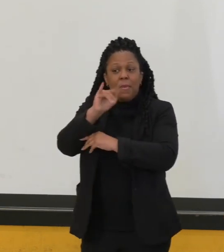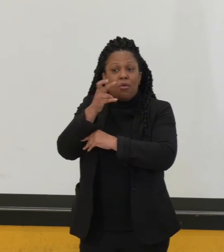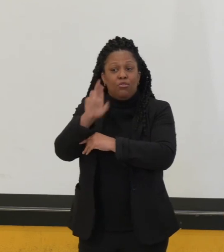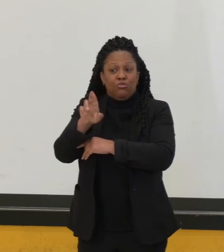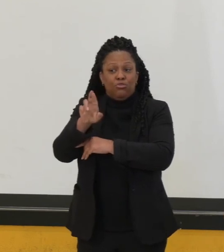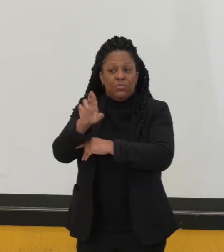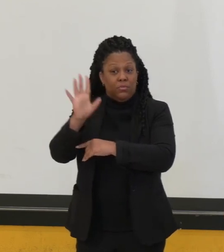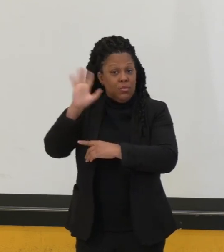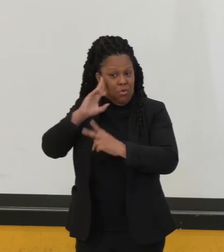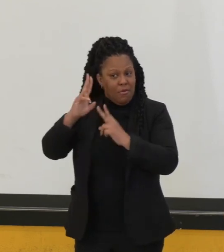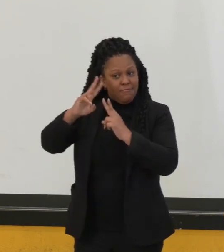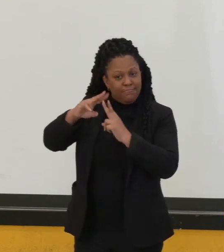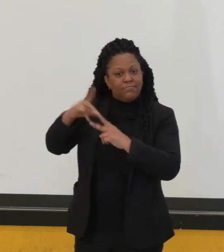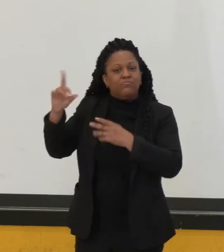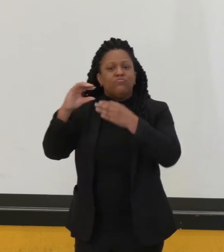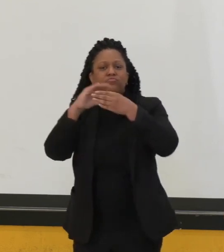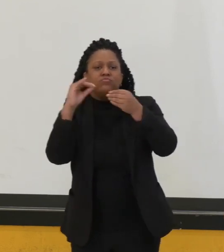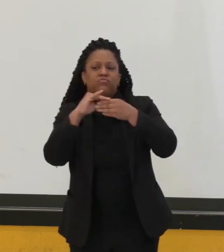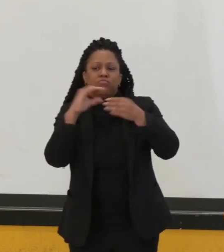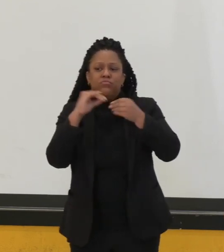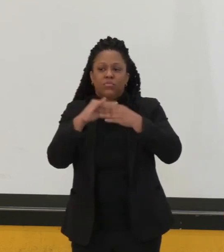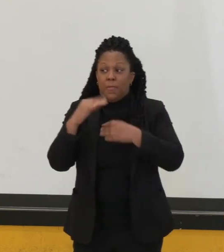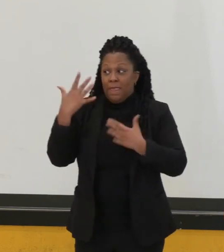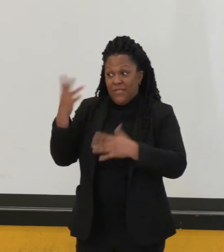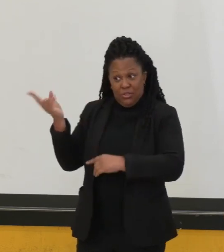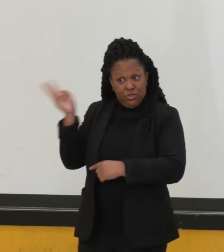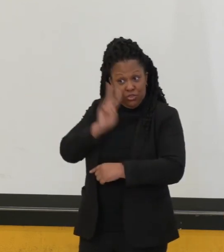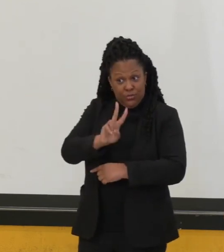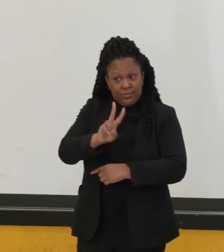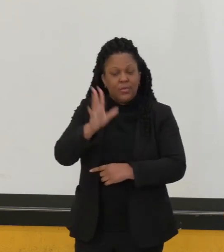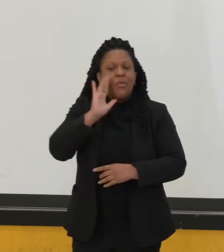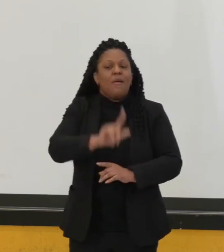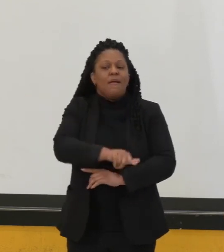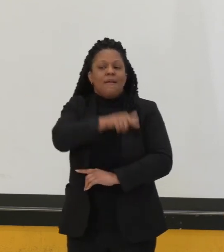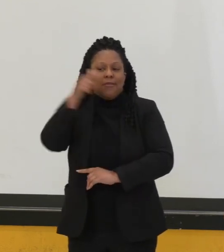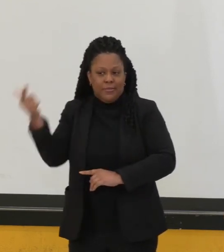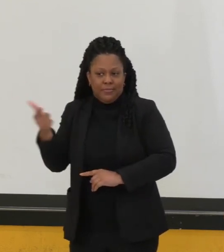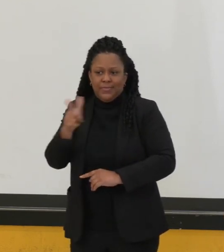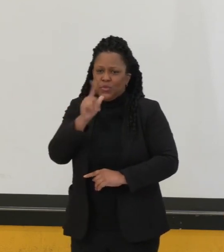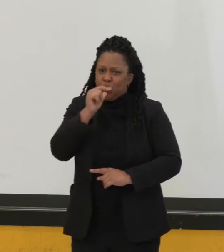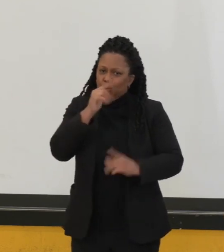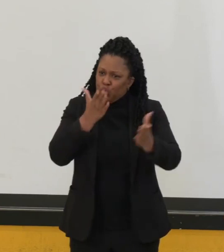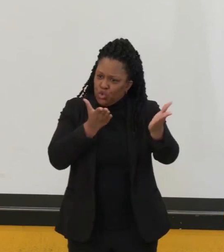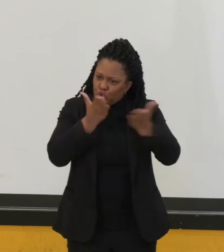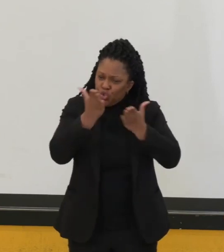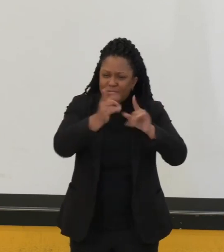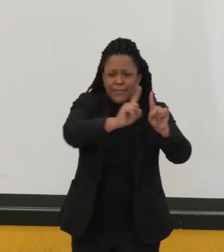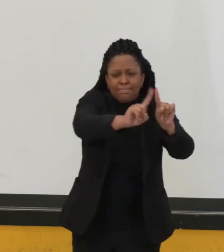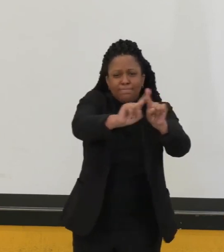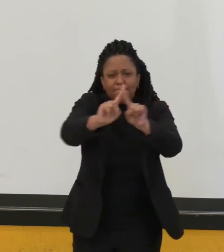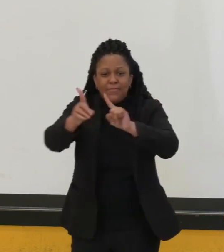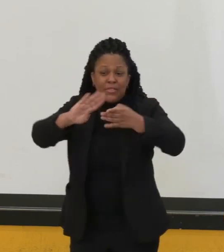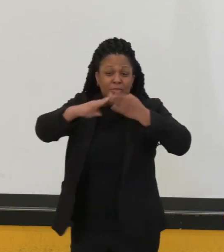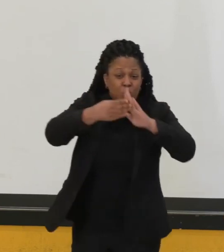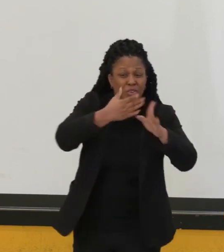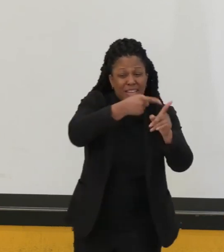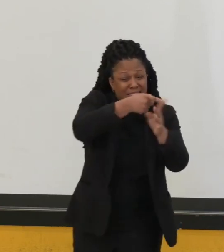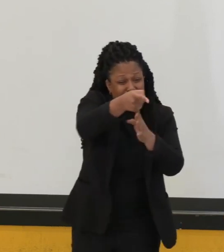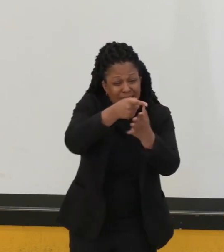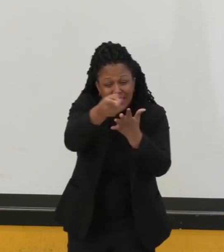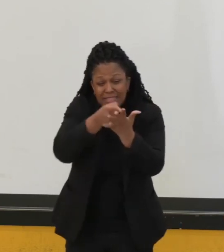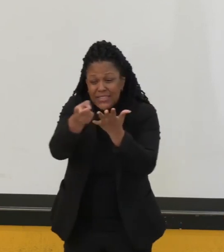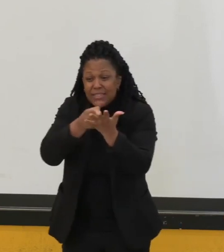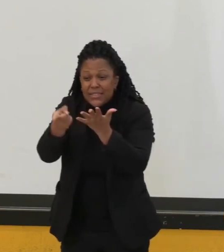to our local police departments, to our county sheriffs, to our National Guard, and in this organization, to community